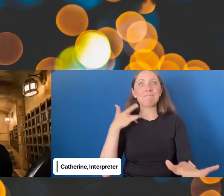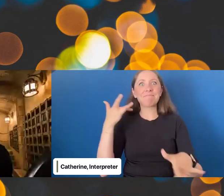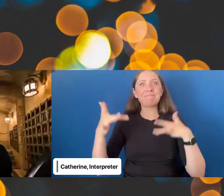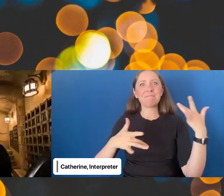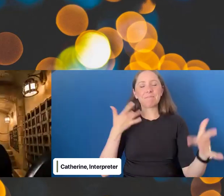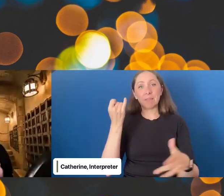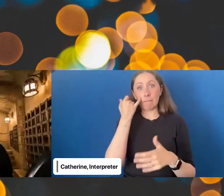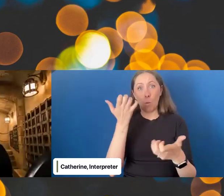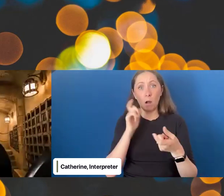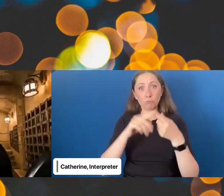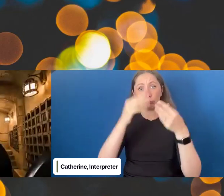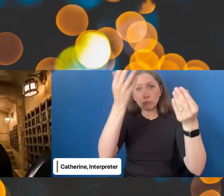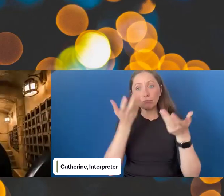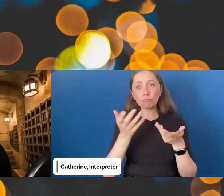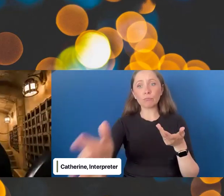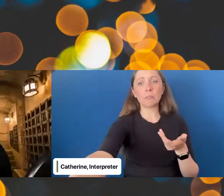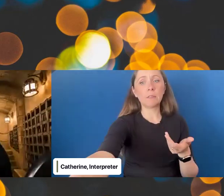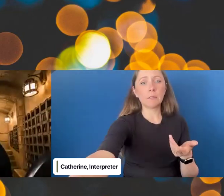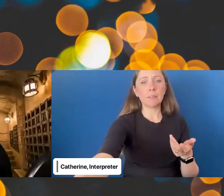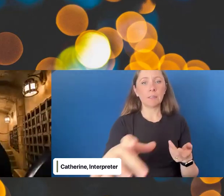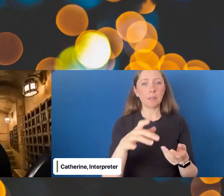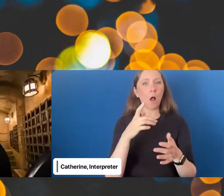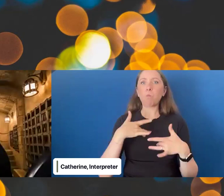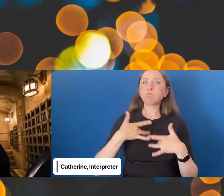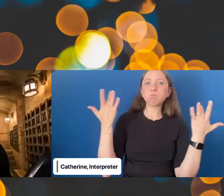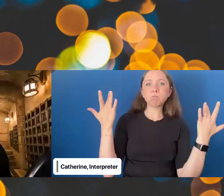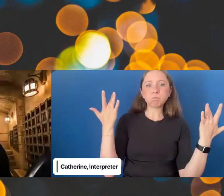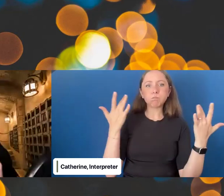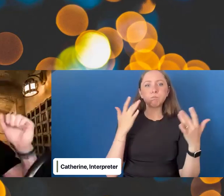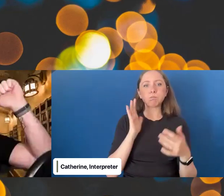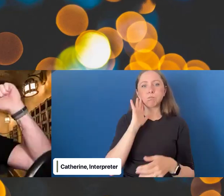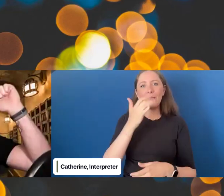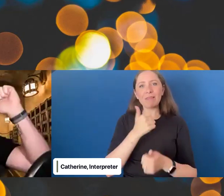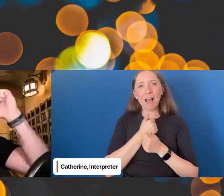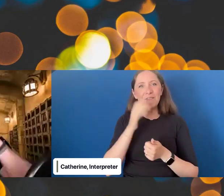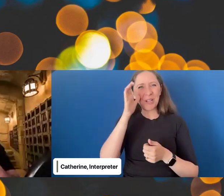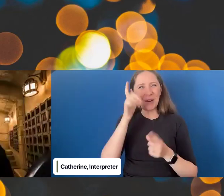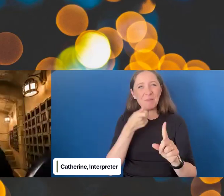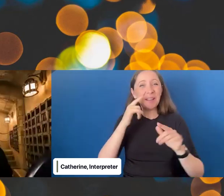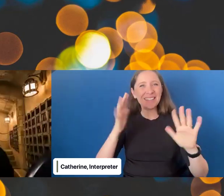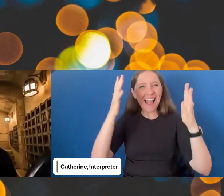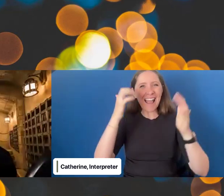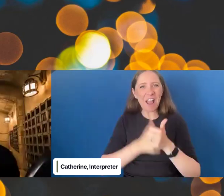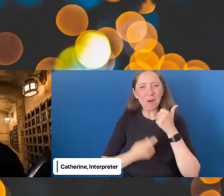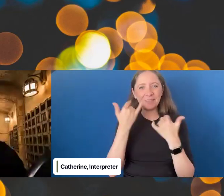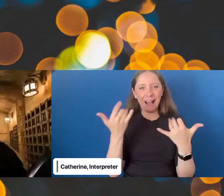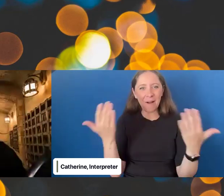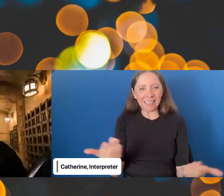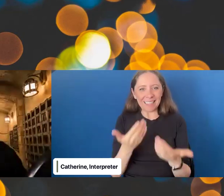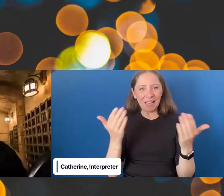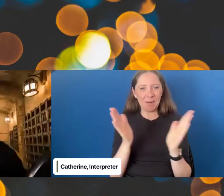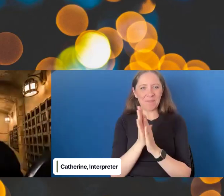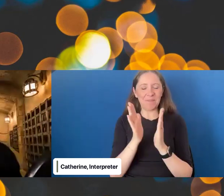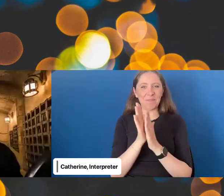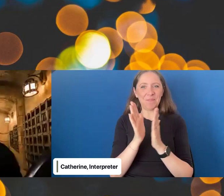want to just let us know what's going on, we'd love to hear from you. Yay, there's everybody. So I'm Charlie